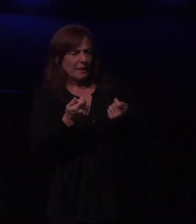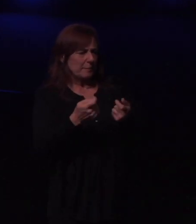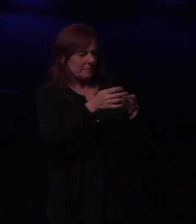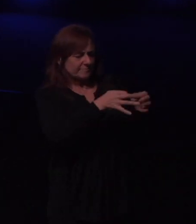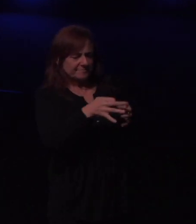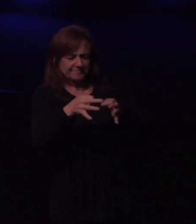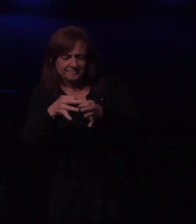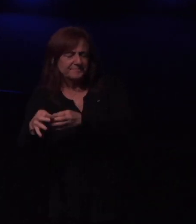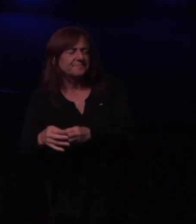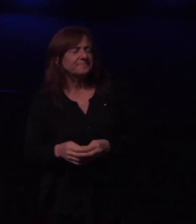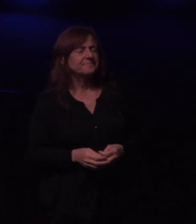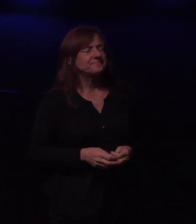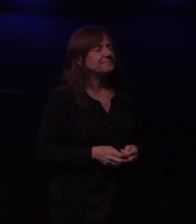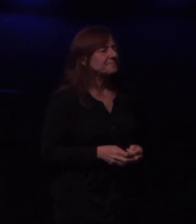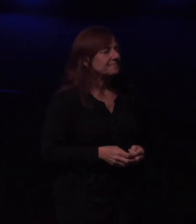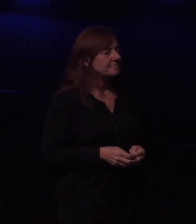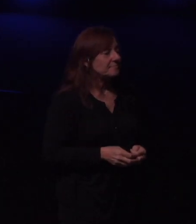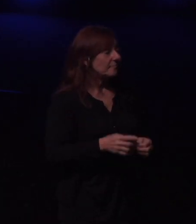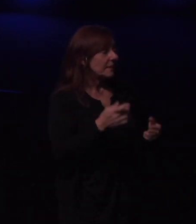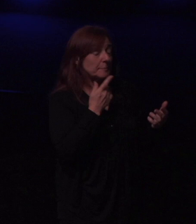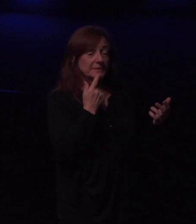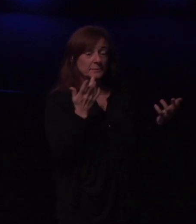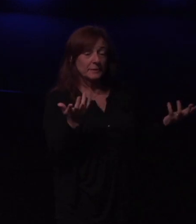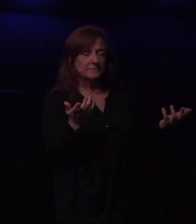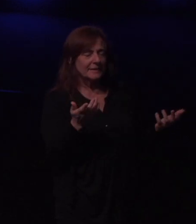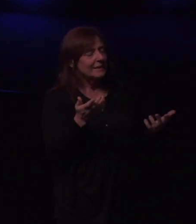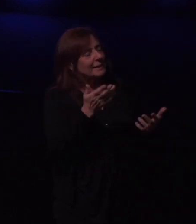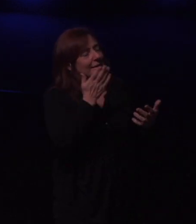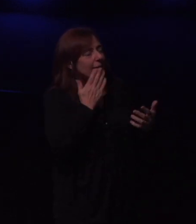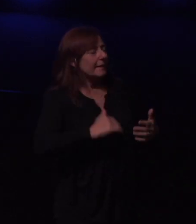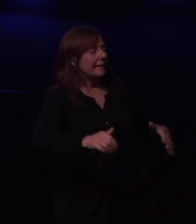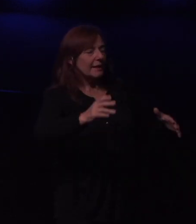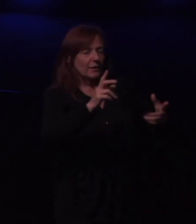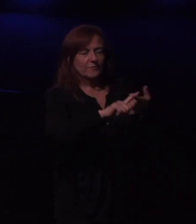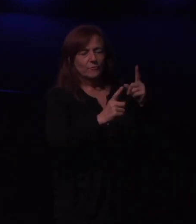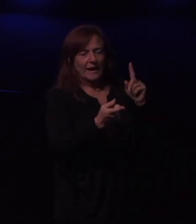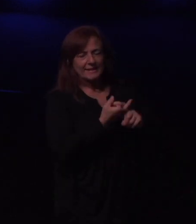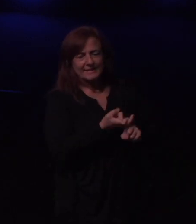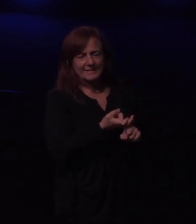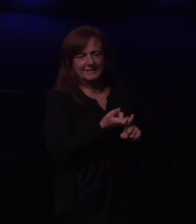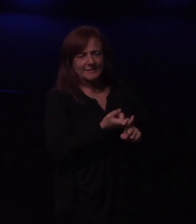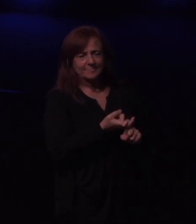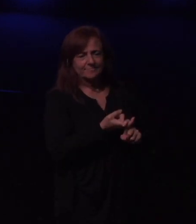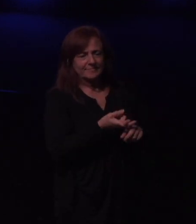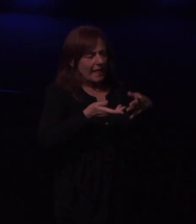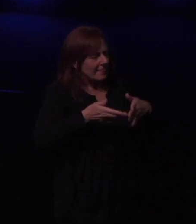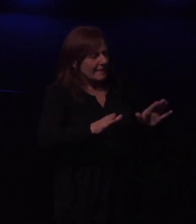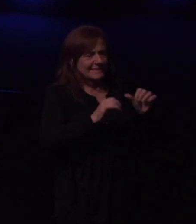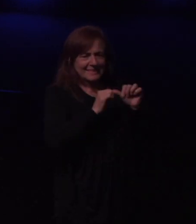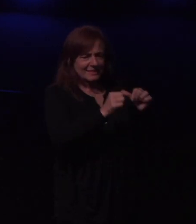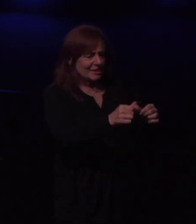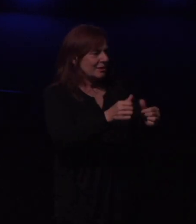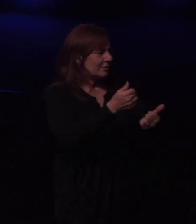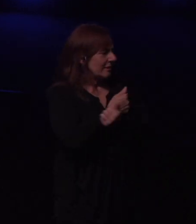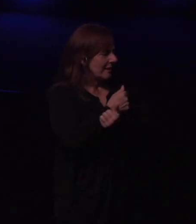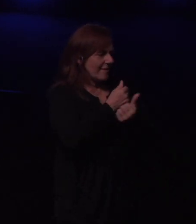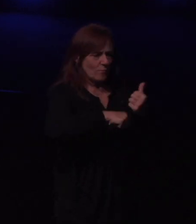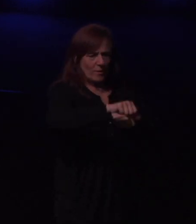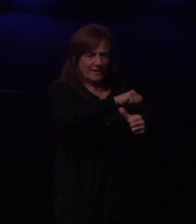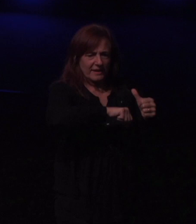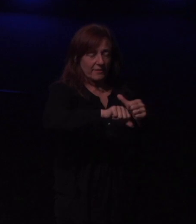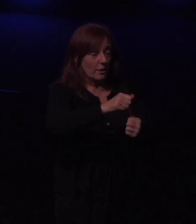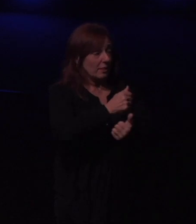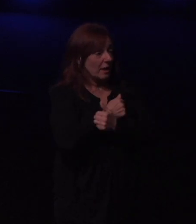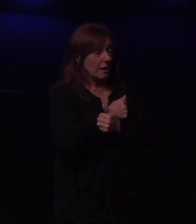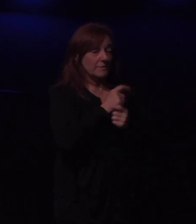us. But he says this, "Dear friends, let us continue to love one another, for love